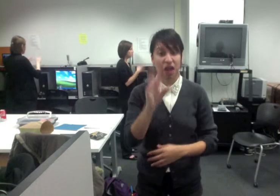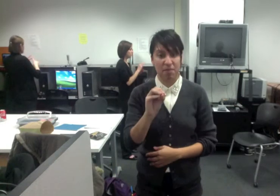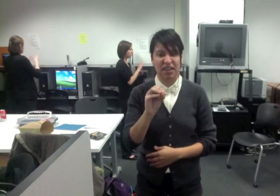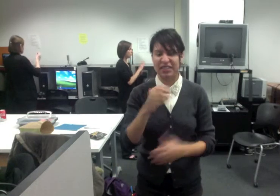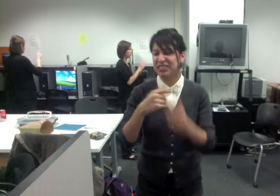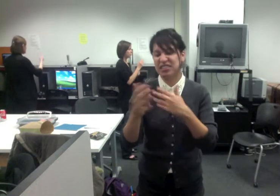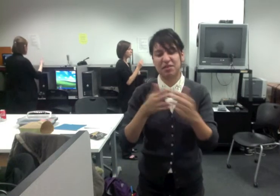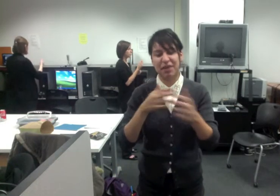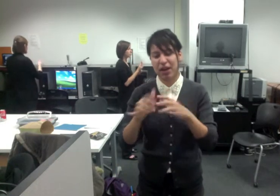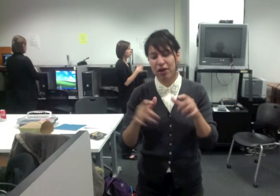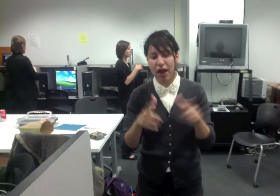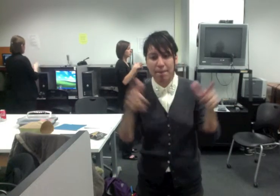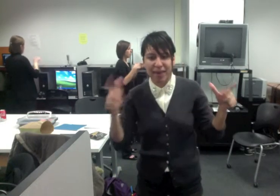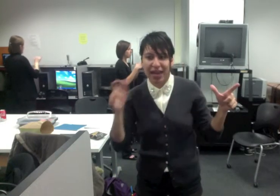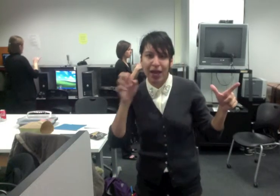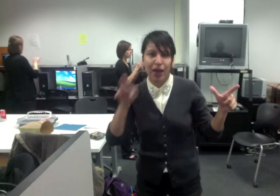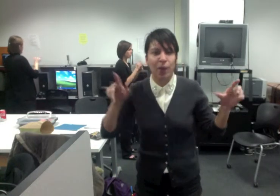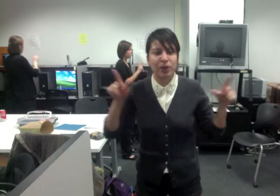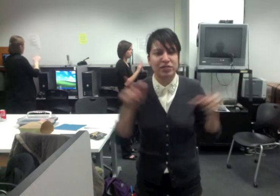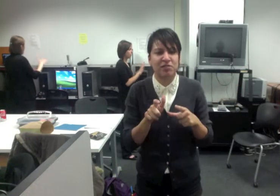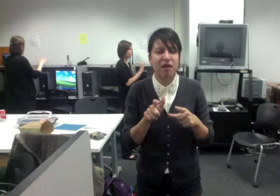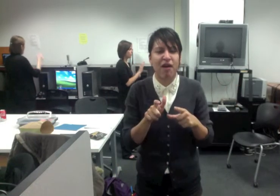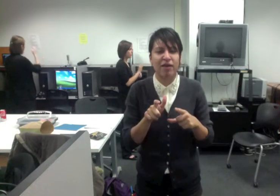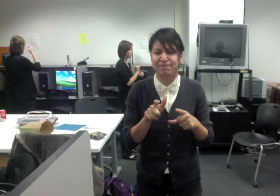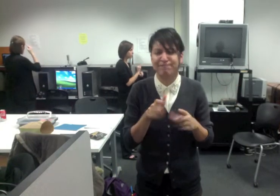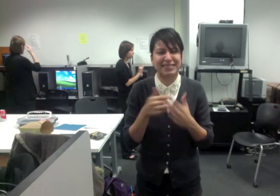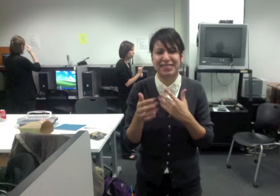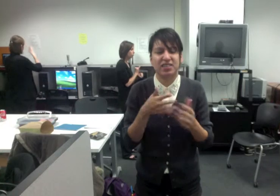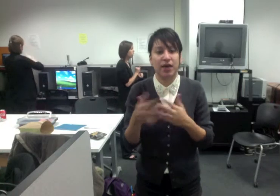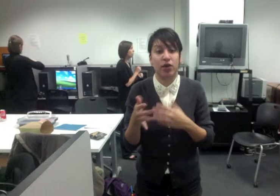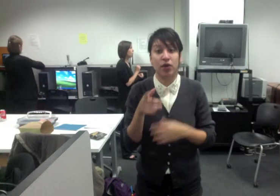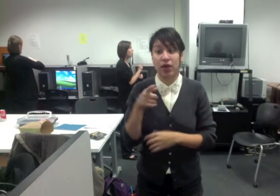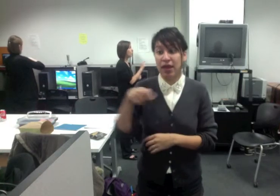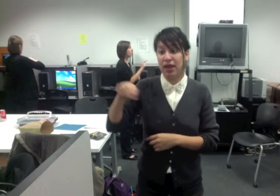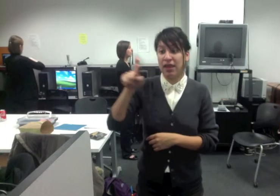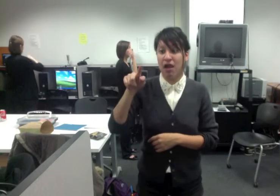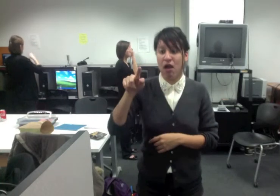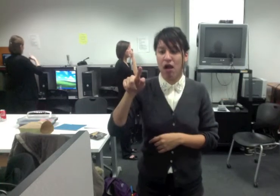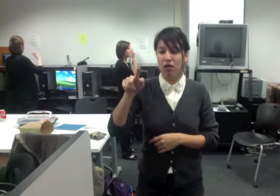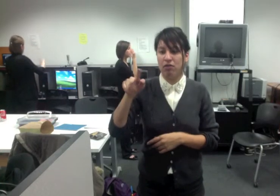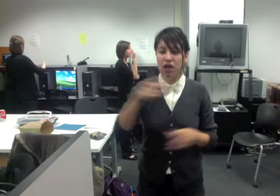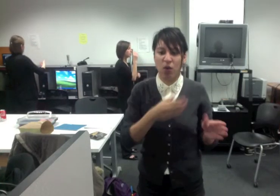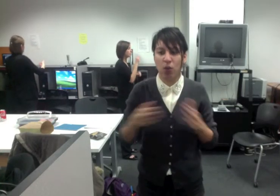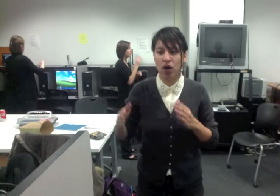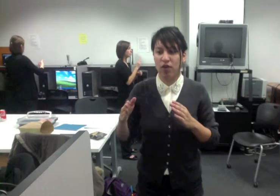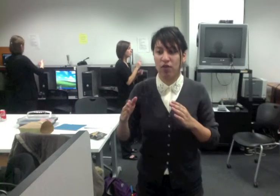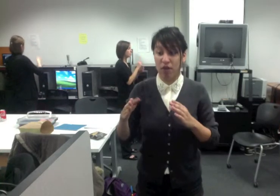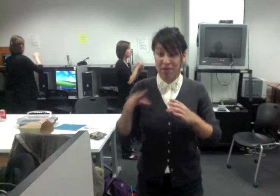and communicate from the inside out. Let me give you an example. I use Apple because they're easy to understand and everybody gets